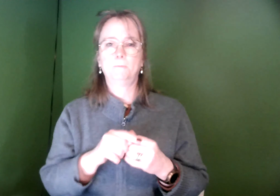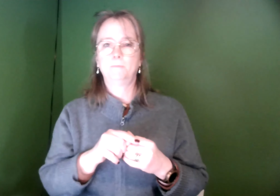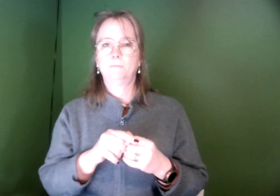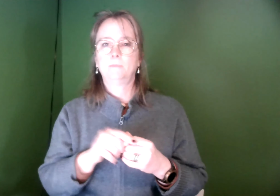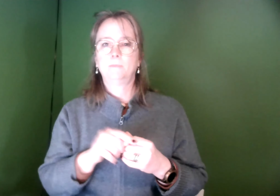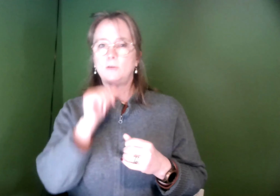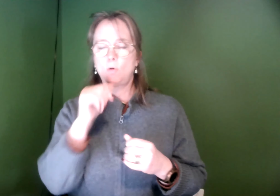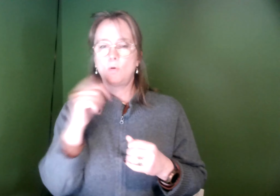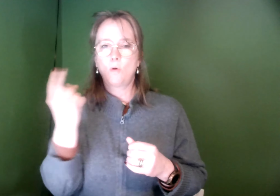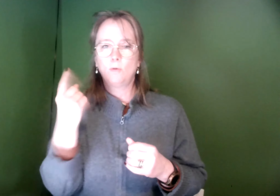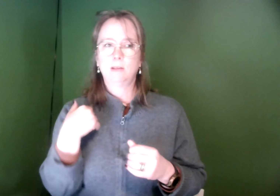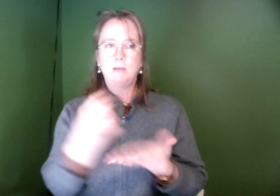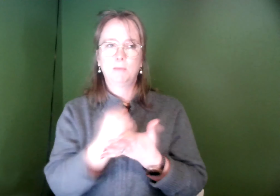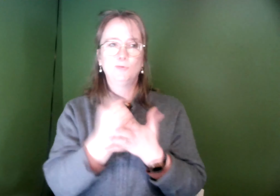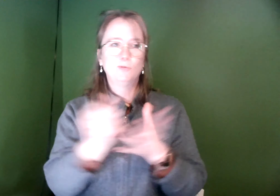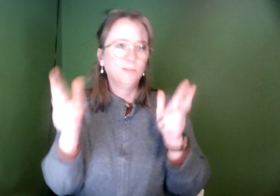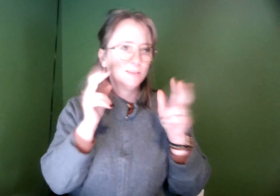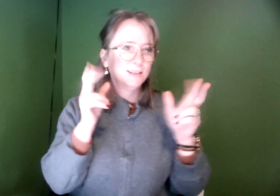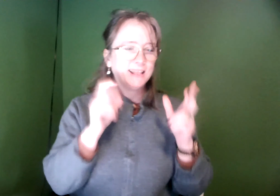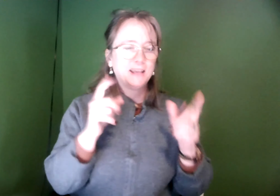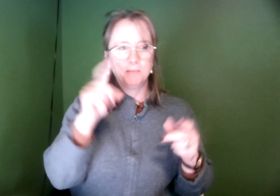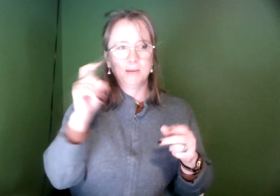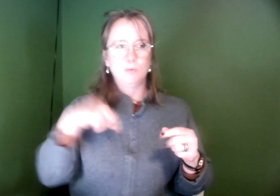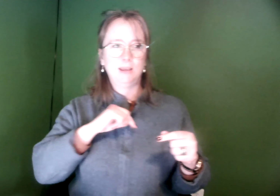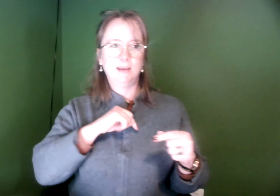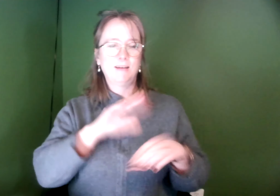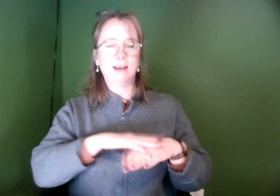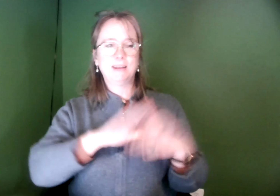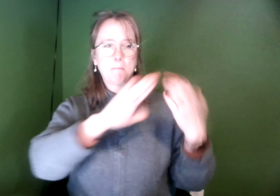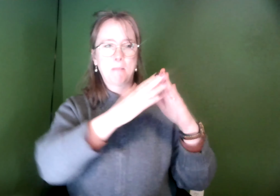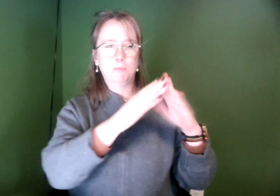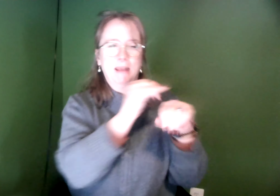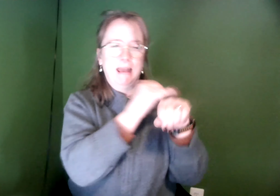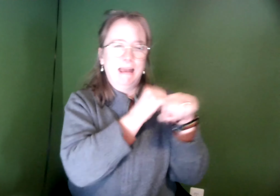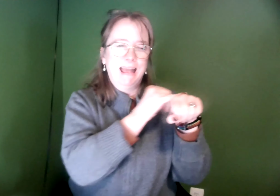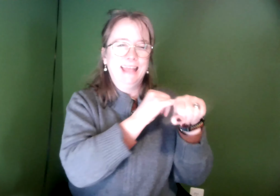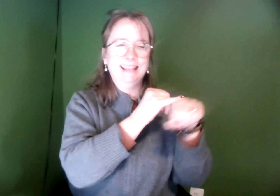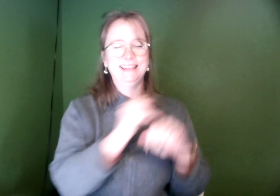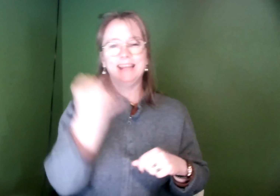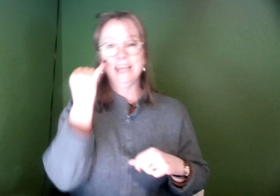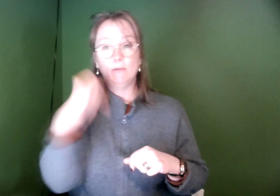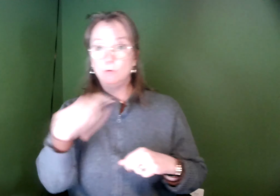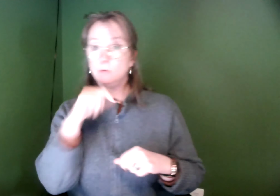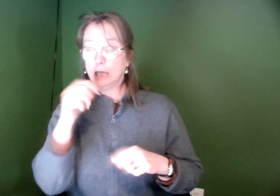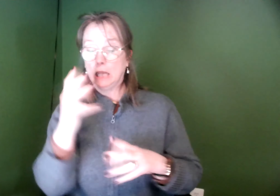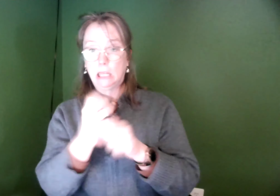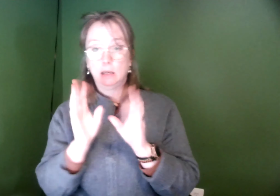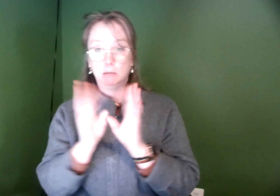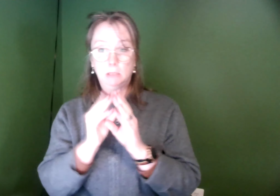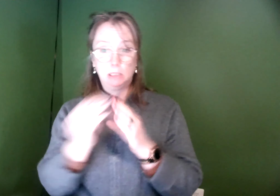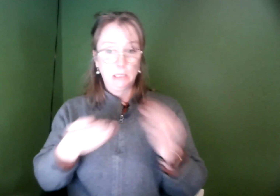since we're up in our little mountain island. If you didn't receive a meeting invite, please let Joanna